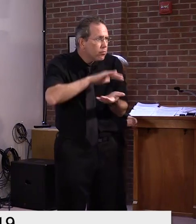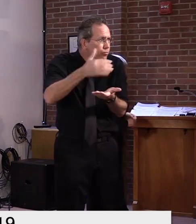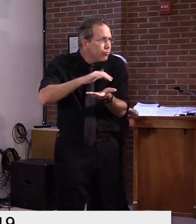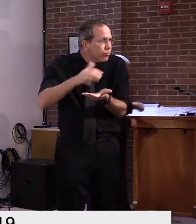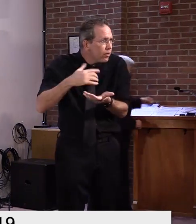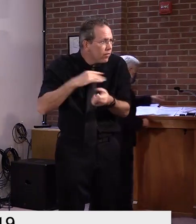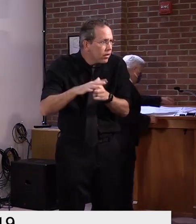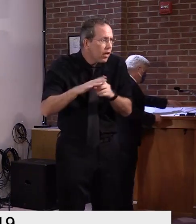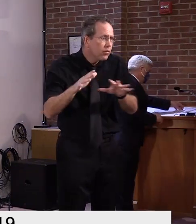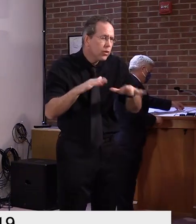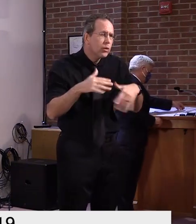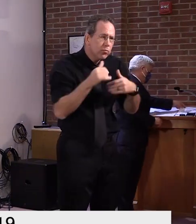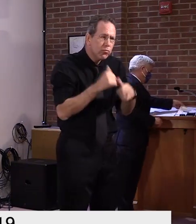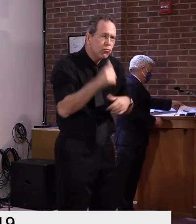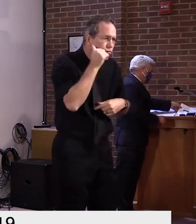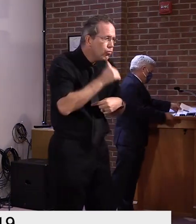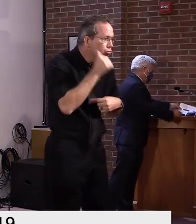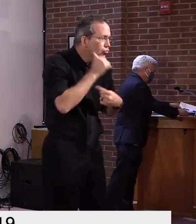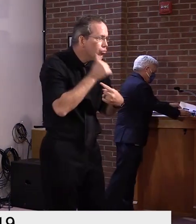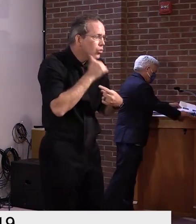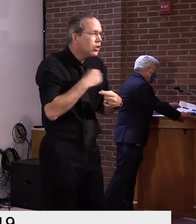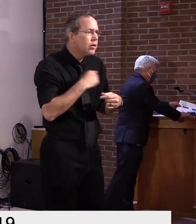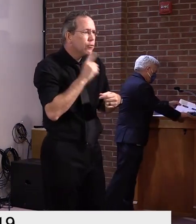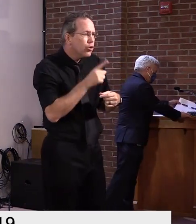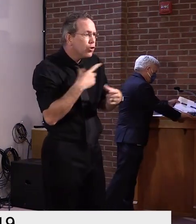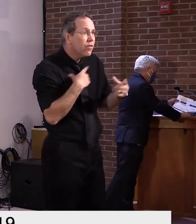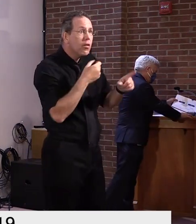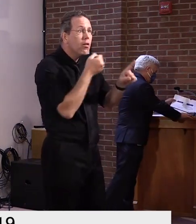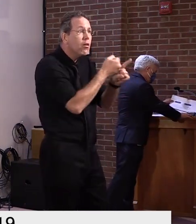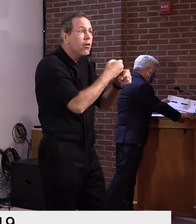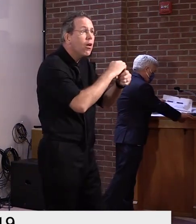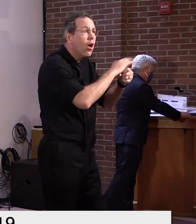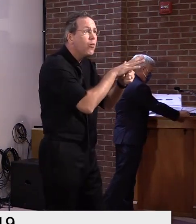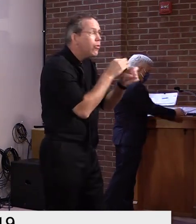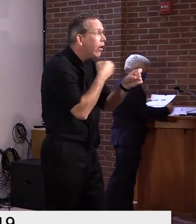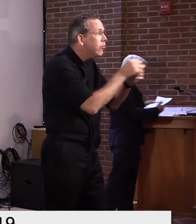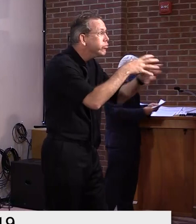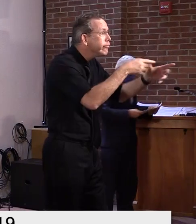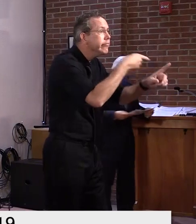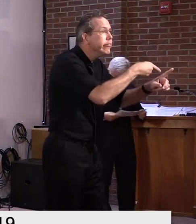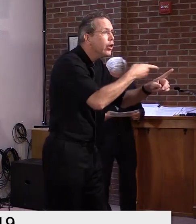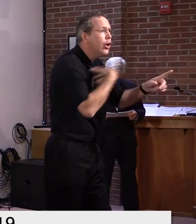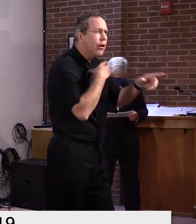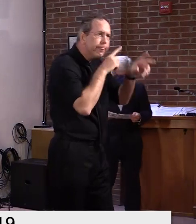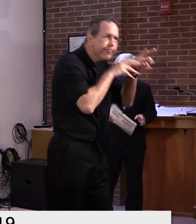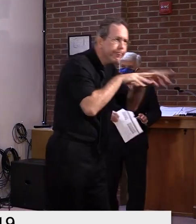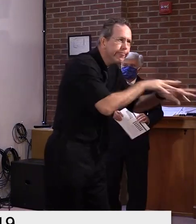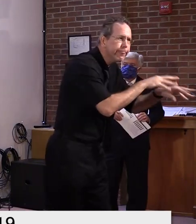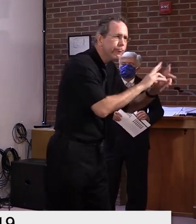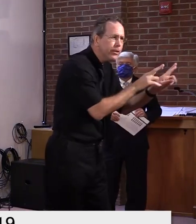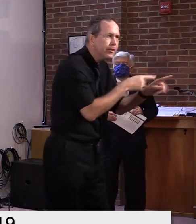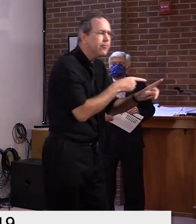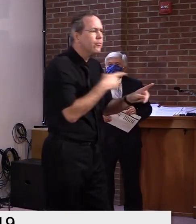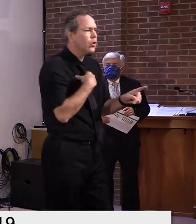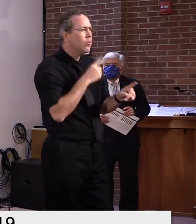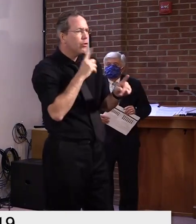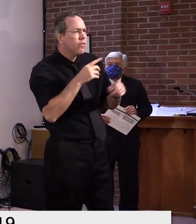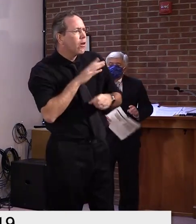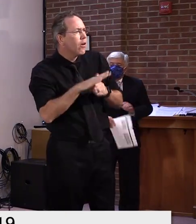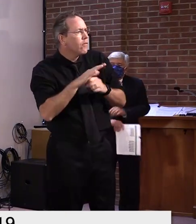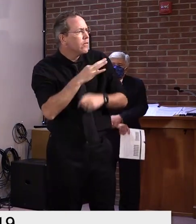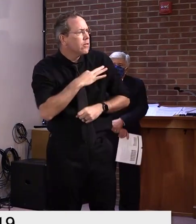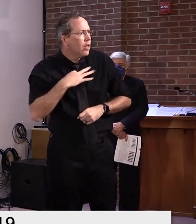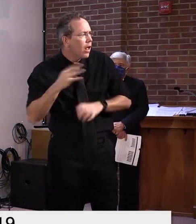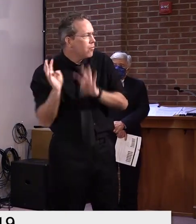see outbreaks in certain regions. And then be able to immediately get on top of that to